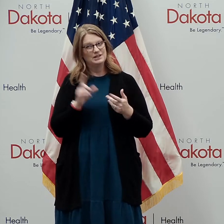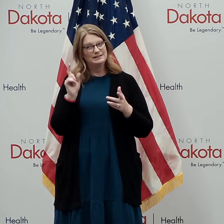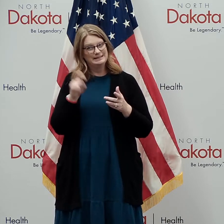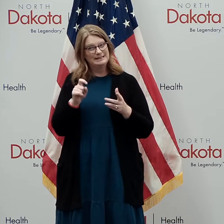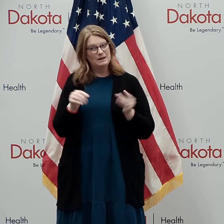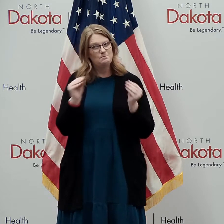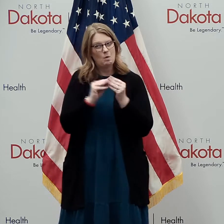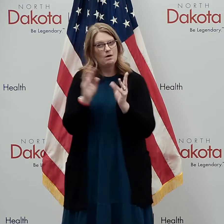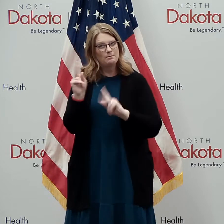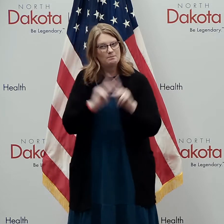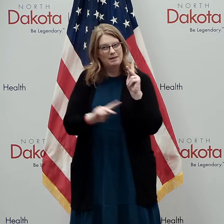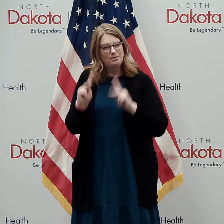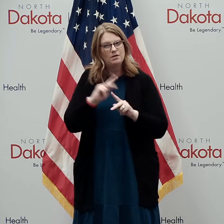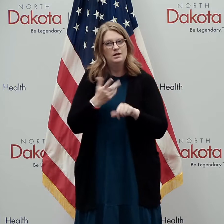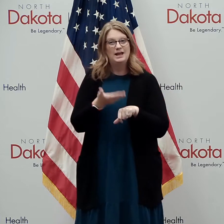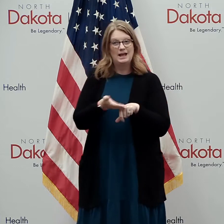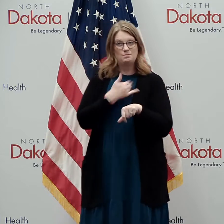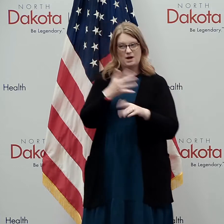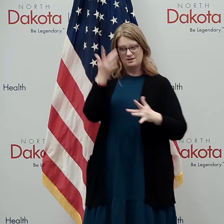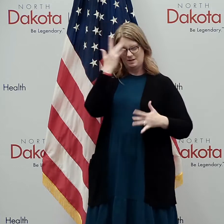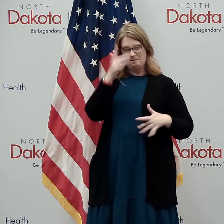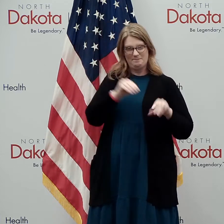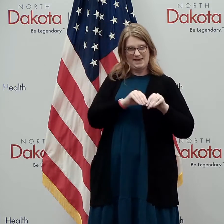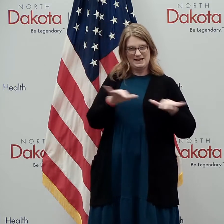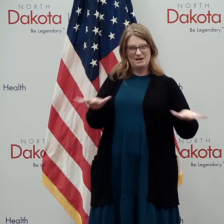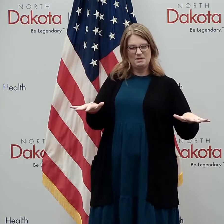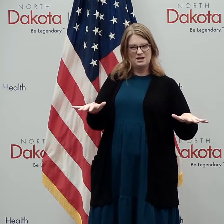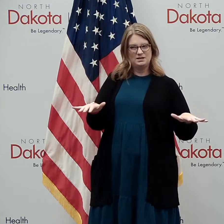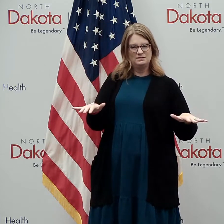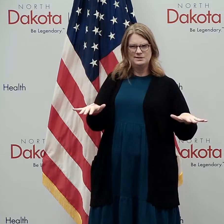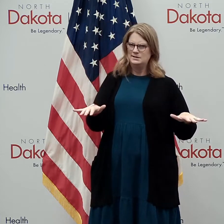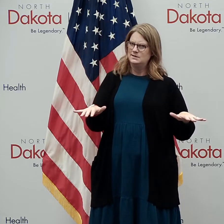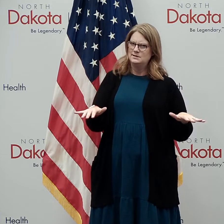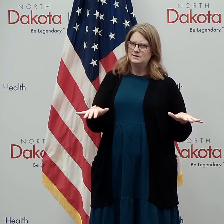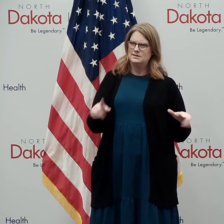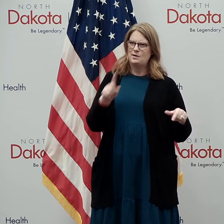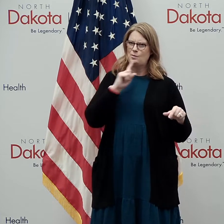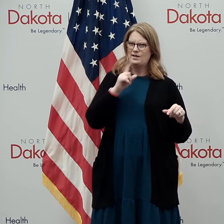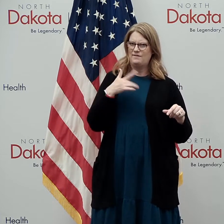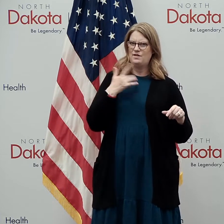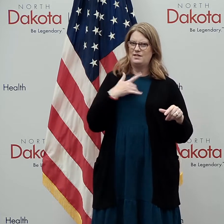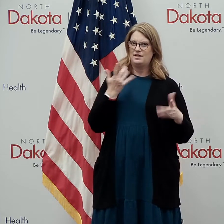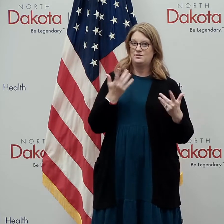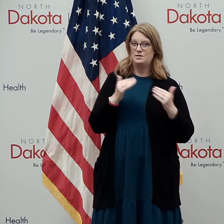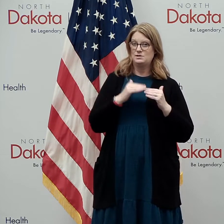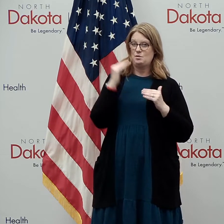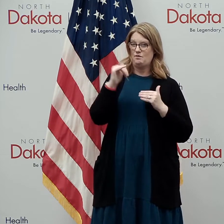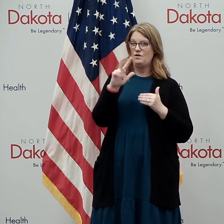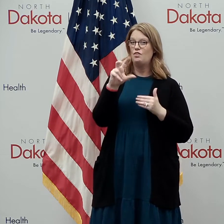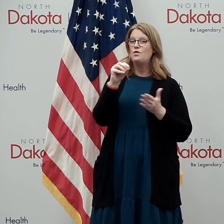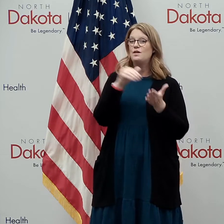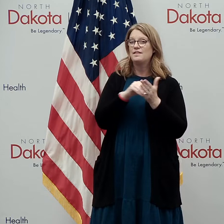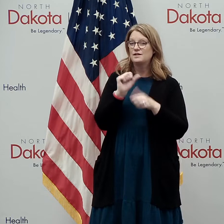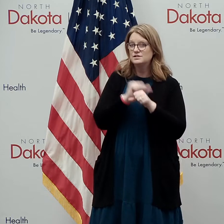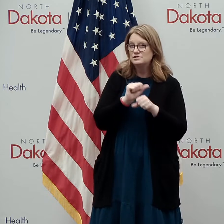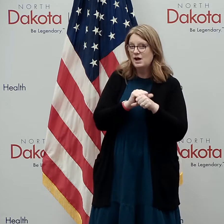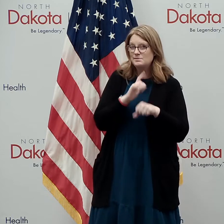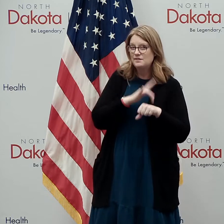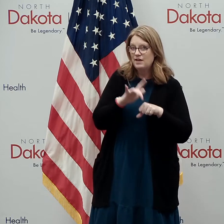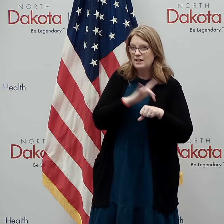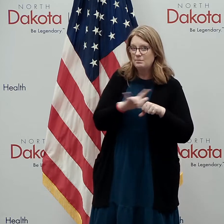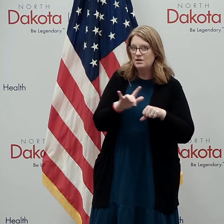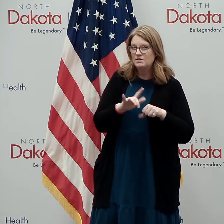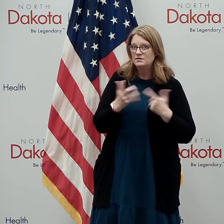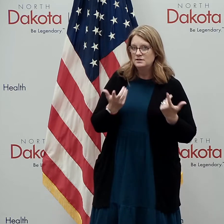pandemic, was a pretty solid estimate that it underestimated by a factor of 3, that there was over 30,000 jobs available in the state